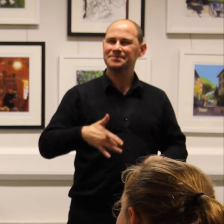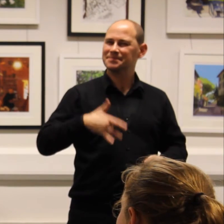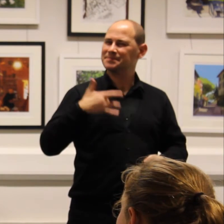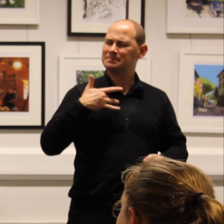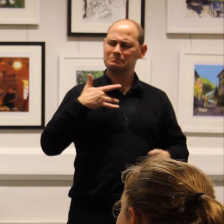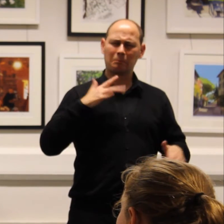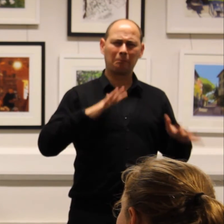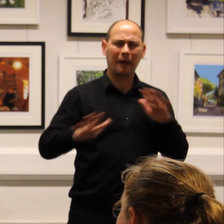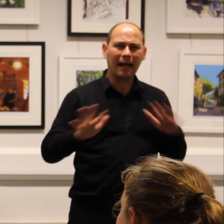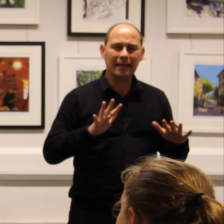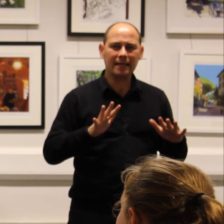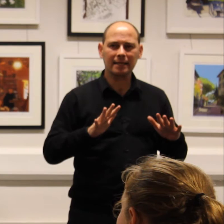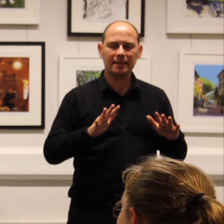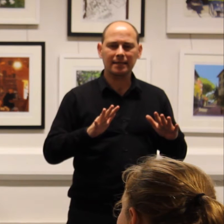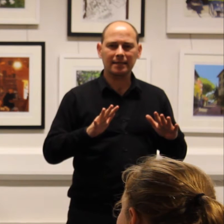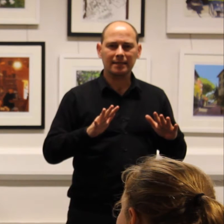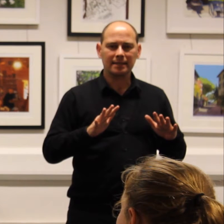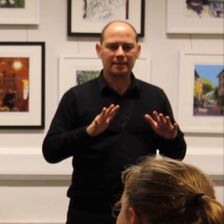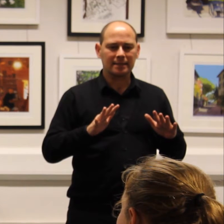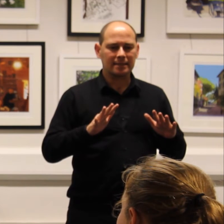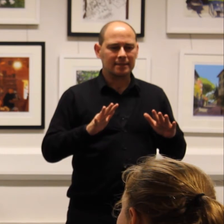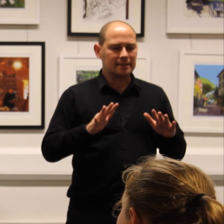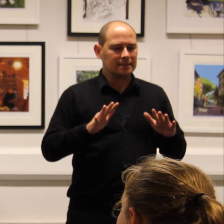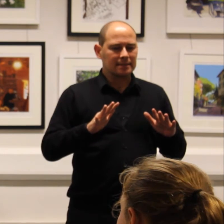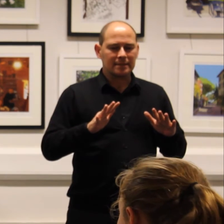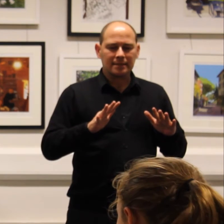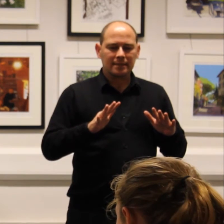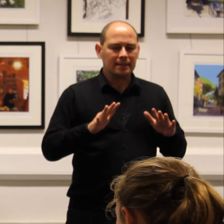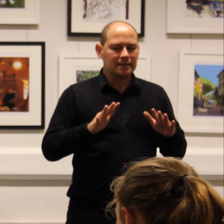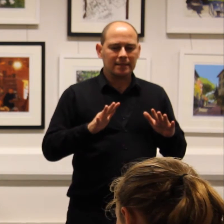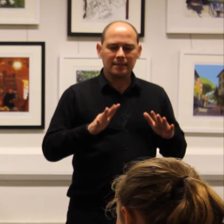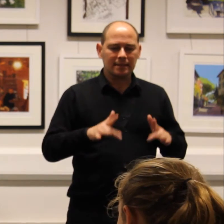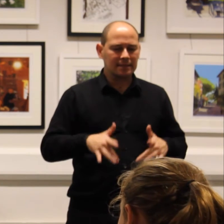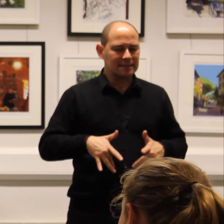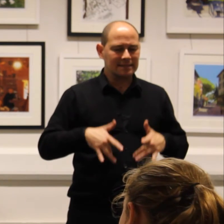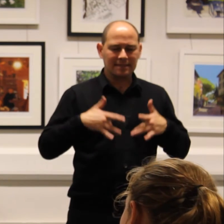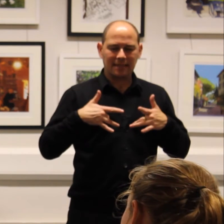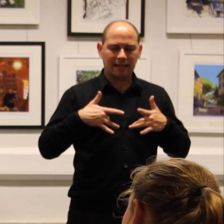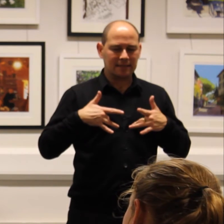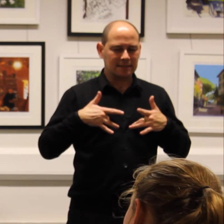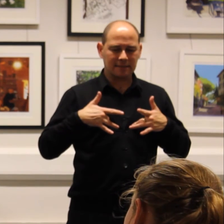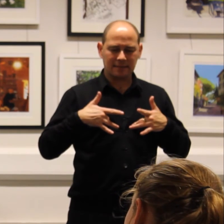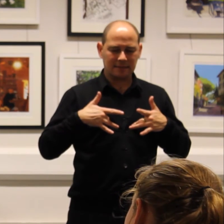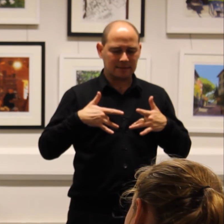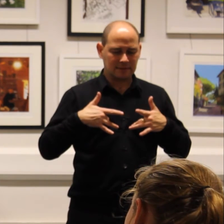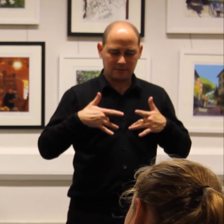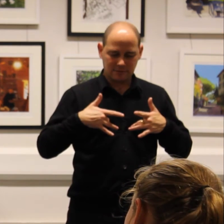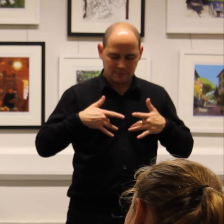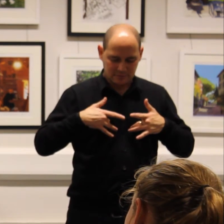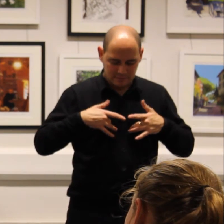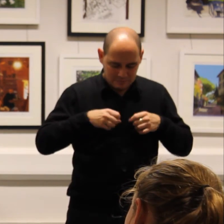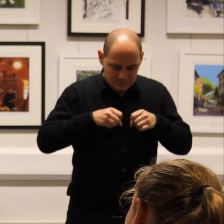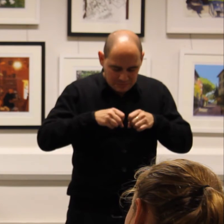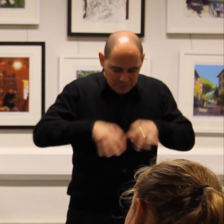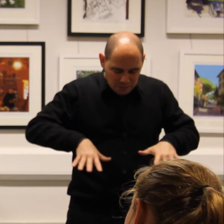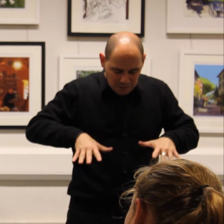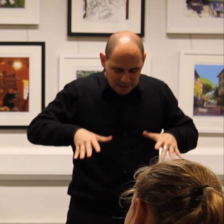panic, a reaching sense of the bottom falling out.